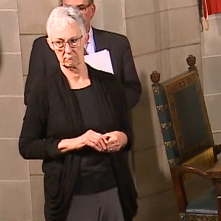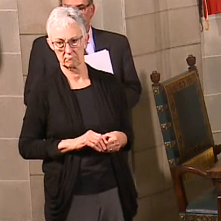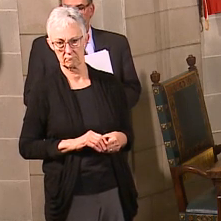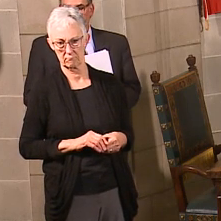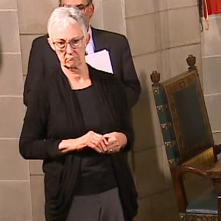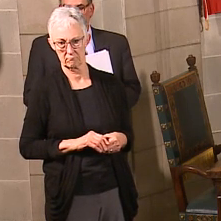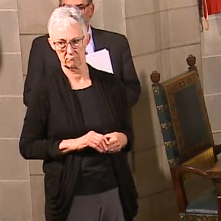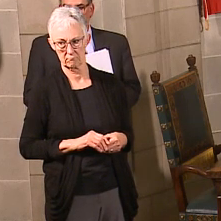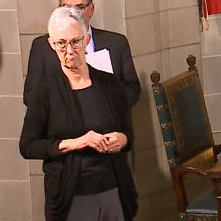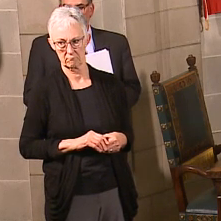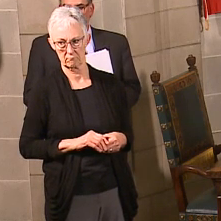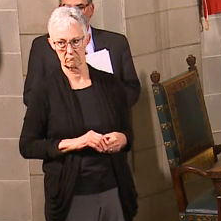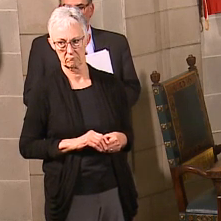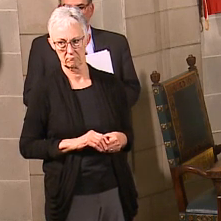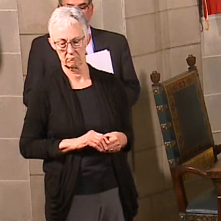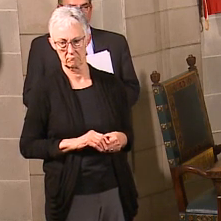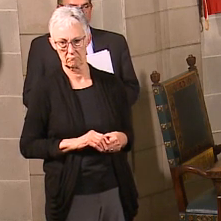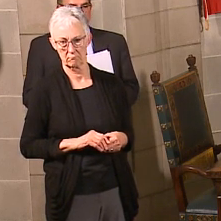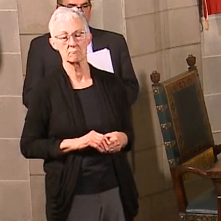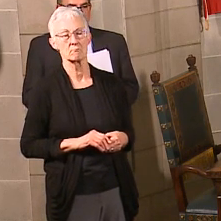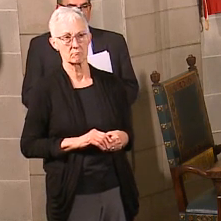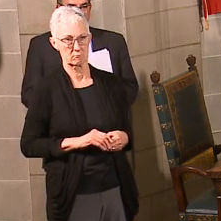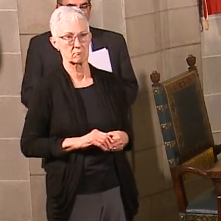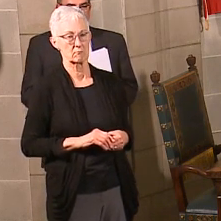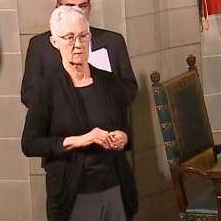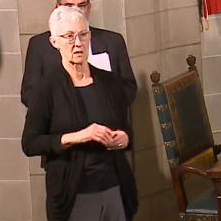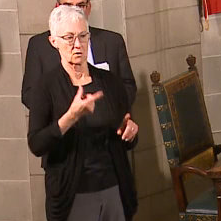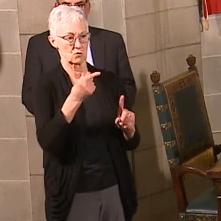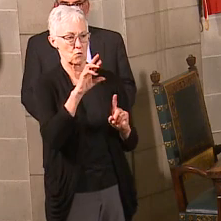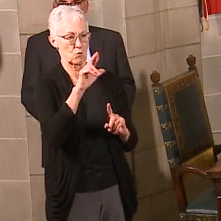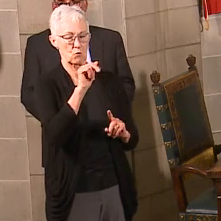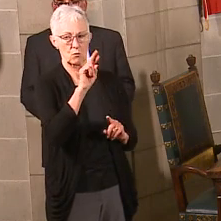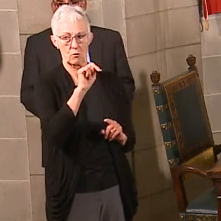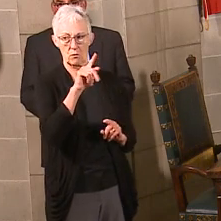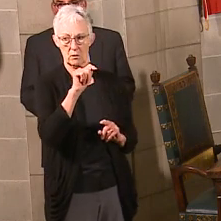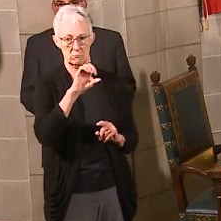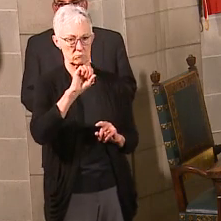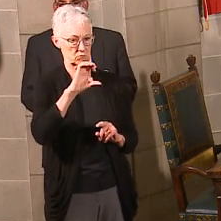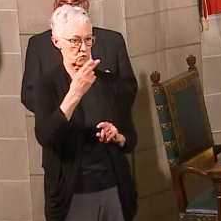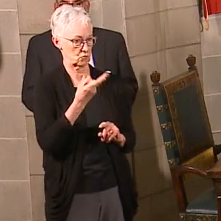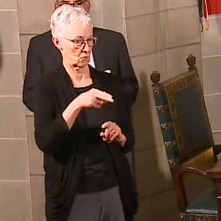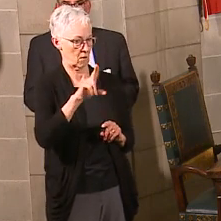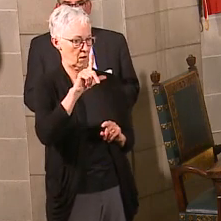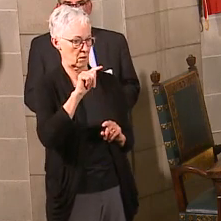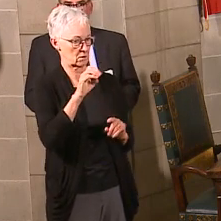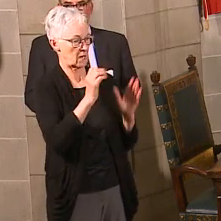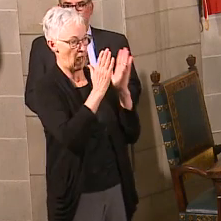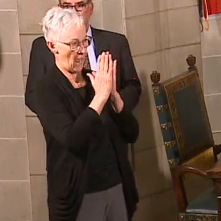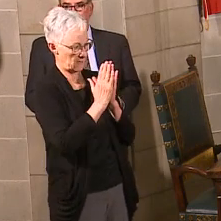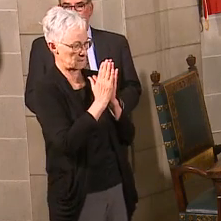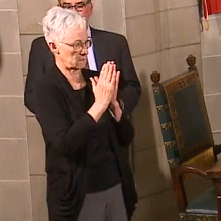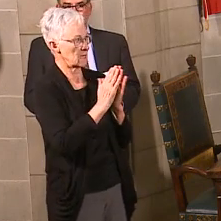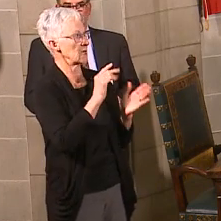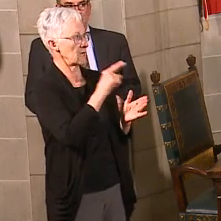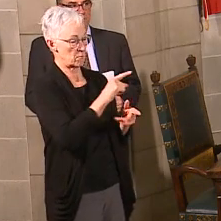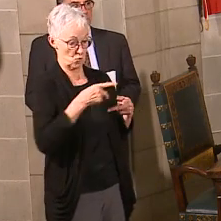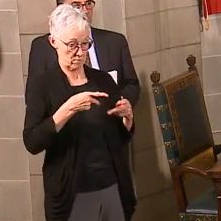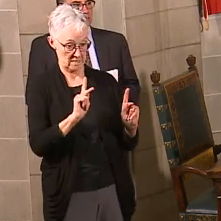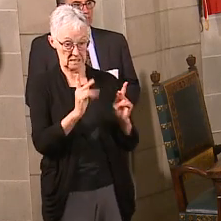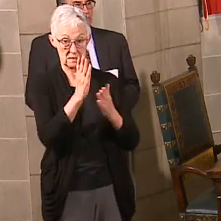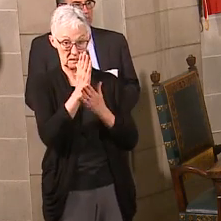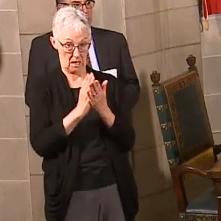will still be in effect past May 4th? So Grant Schulte wants to know, with our announcement with regard to elective surgeries, will that apply in places where we still